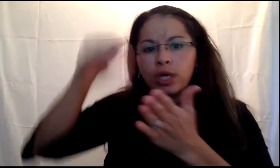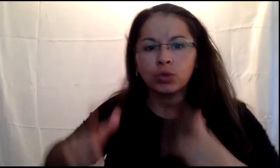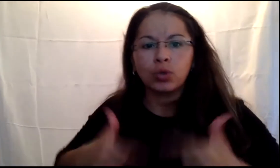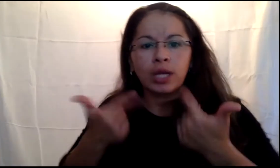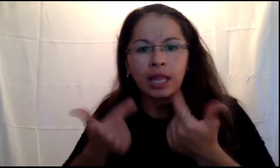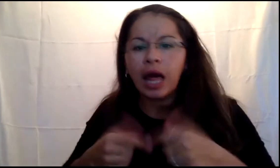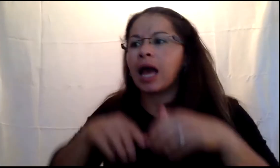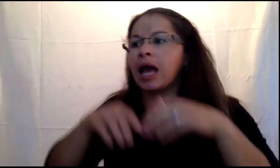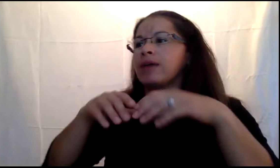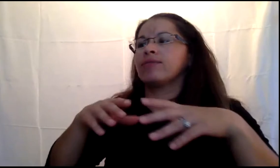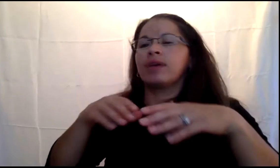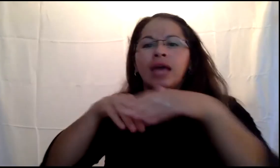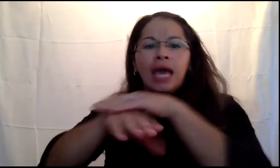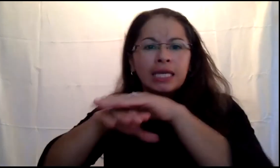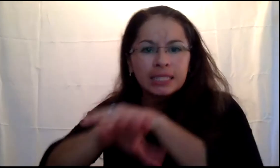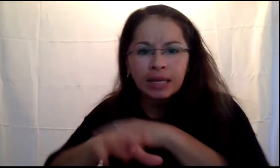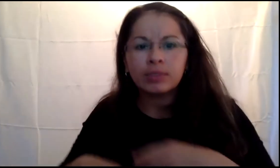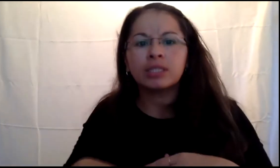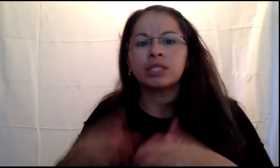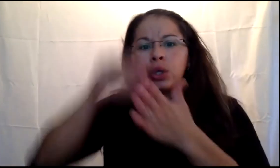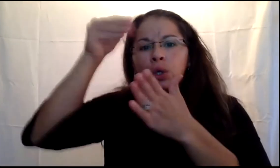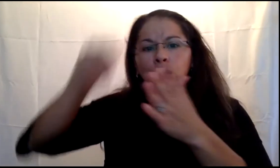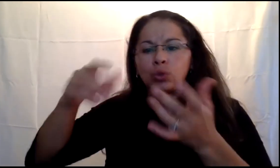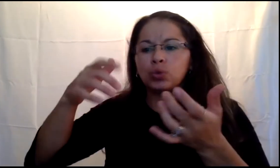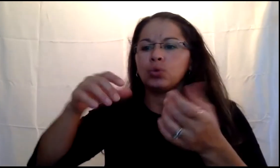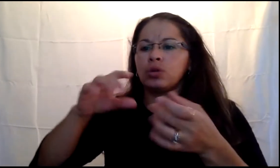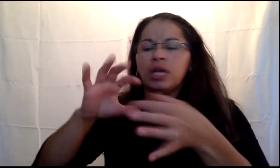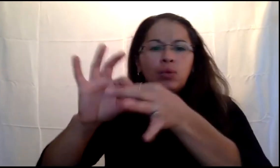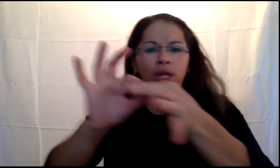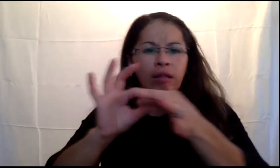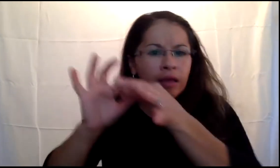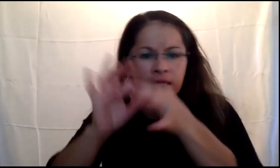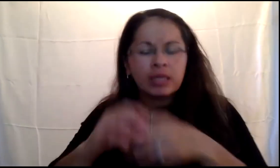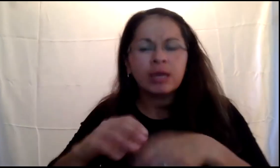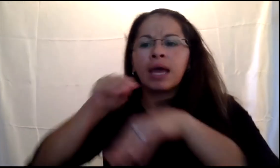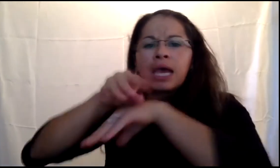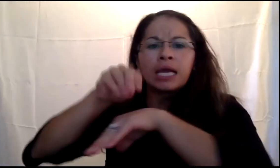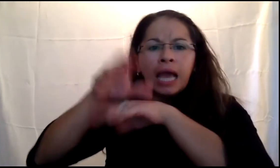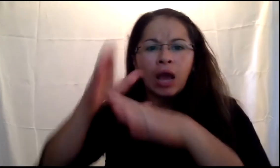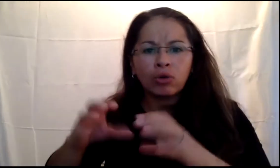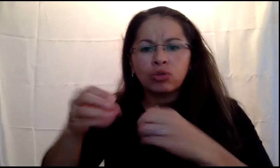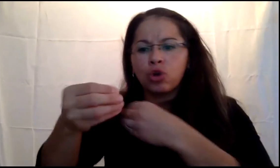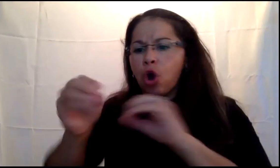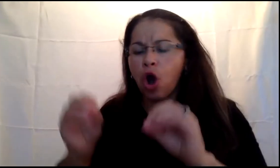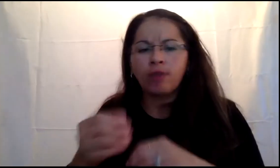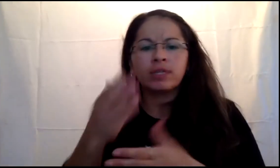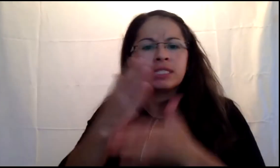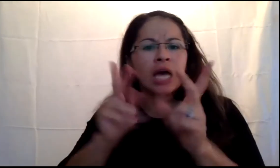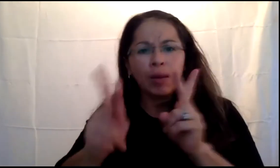life, your student affairs people, counseling office are usually going to have some people that may be a resource. Some campuses actually have somebody